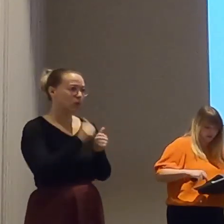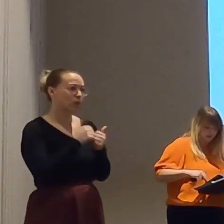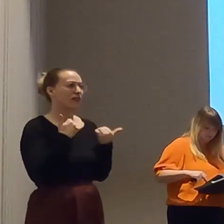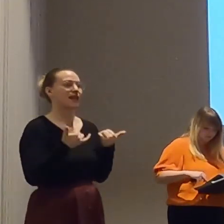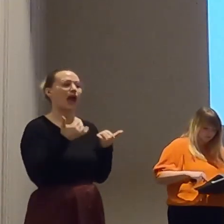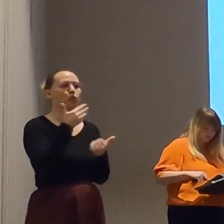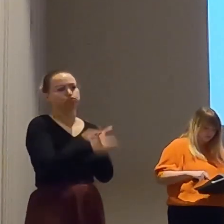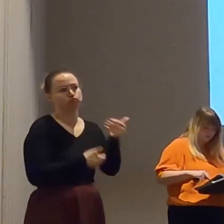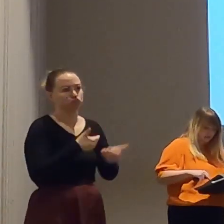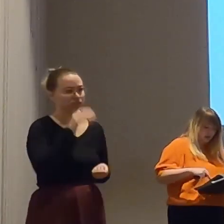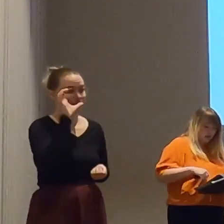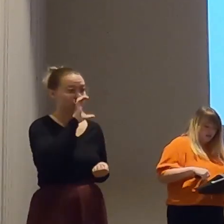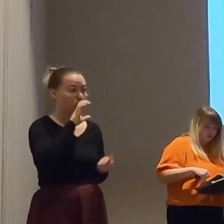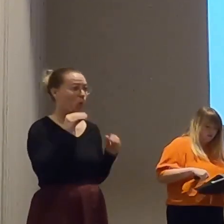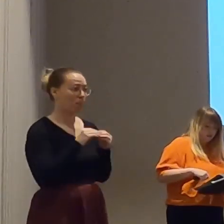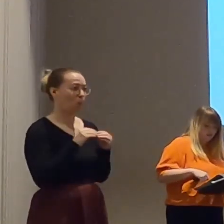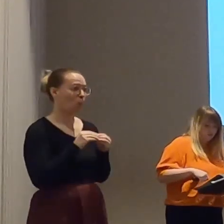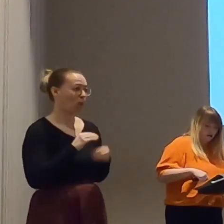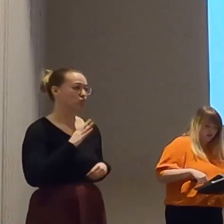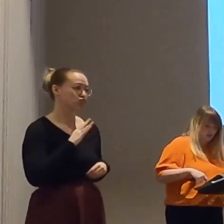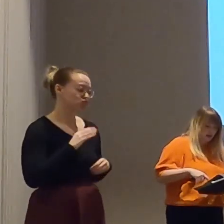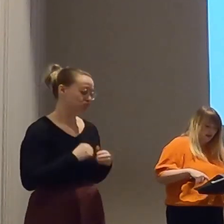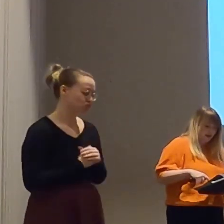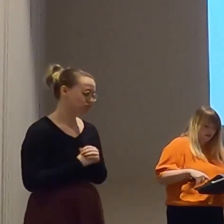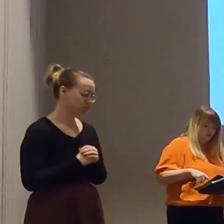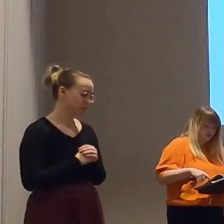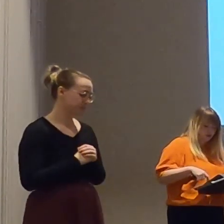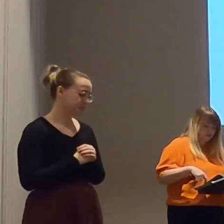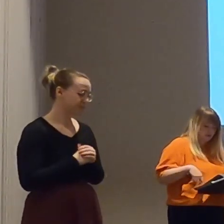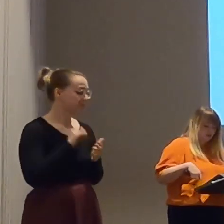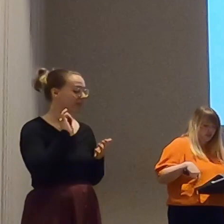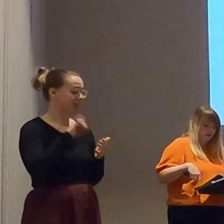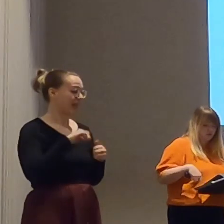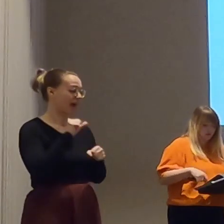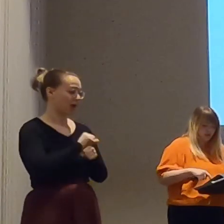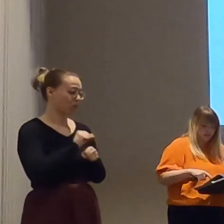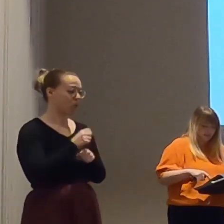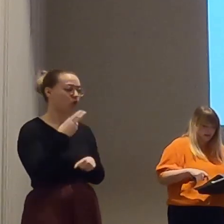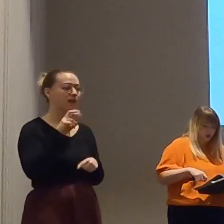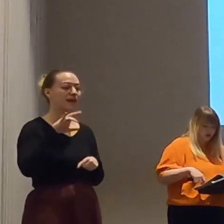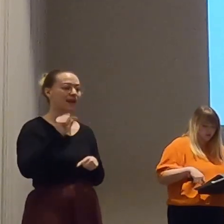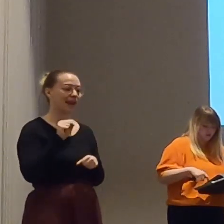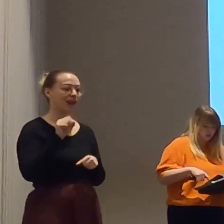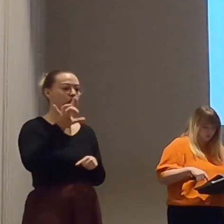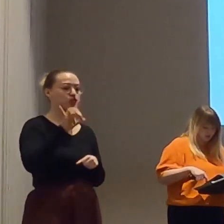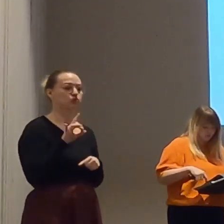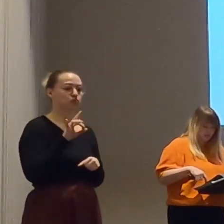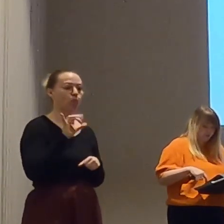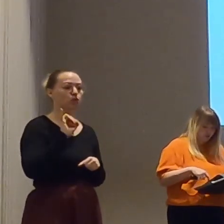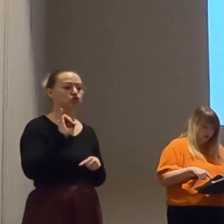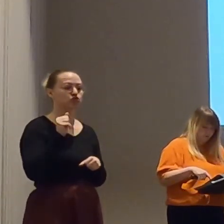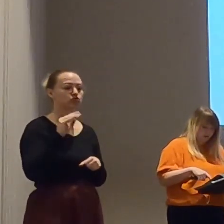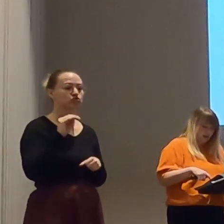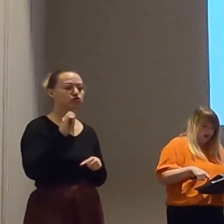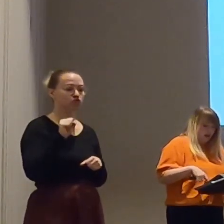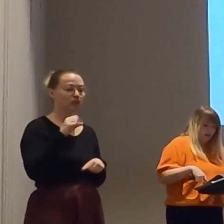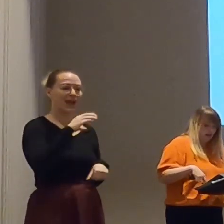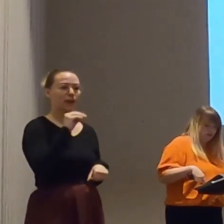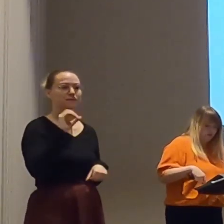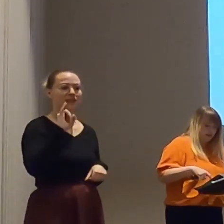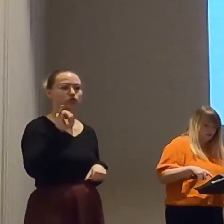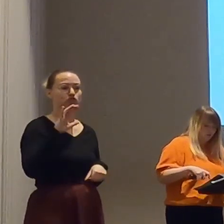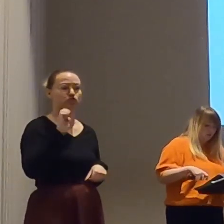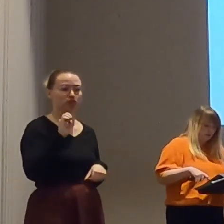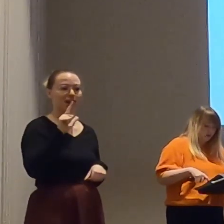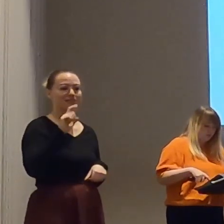explore further. So for this work, Harris chose the James and Grace Lee Boggs School in Detroit